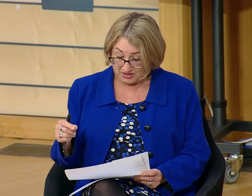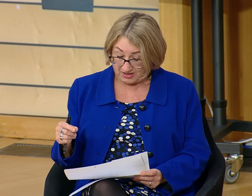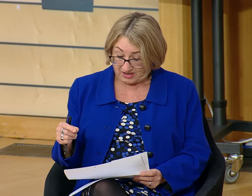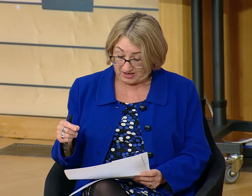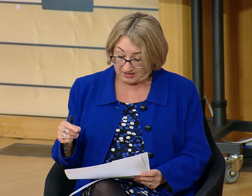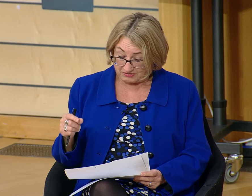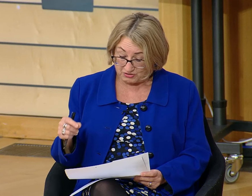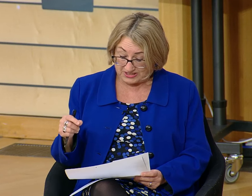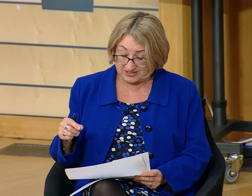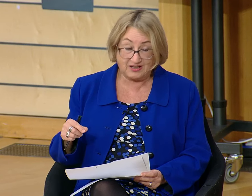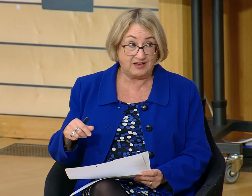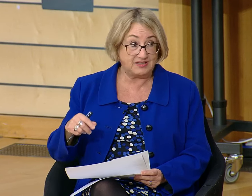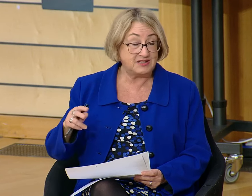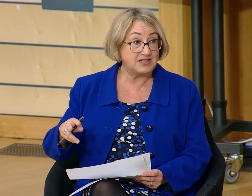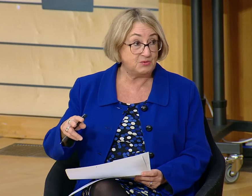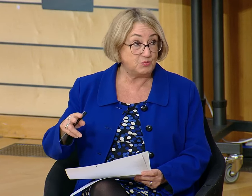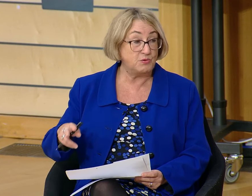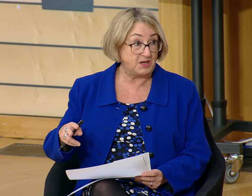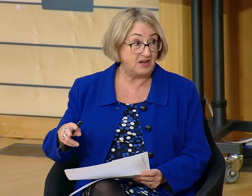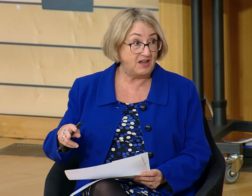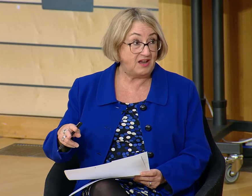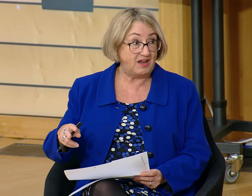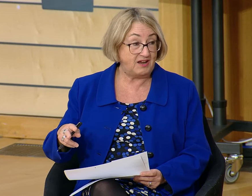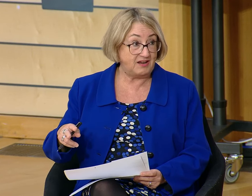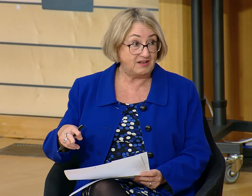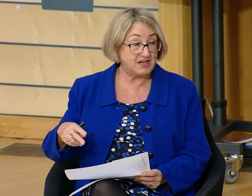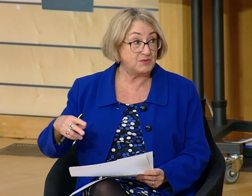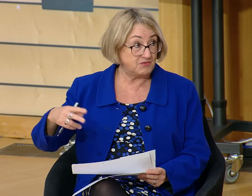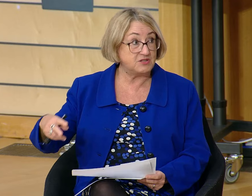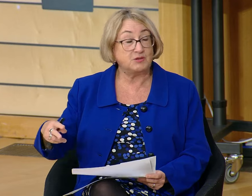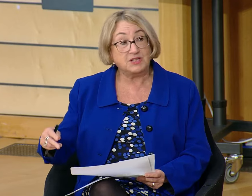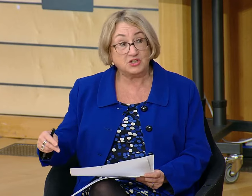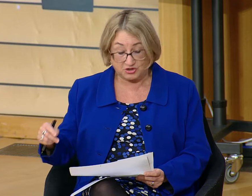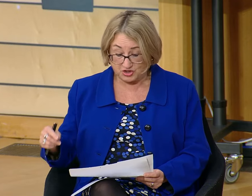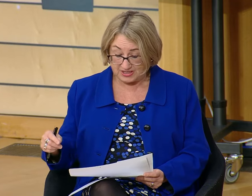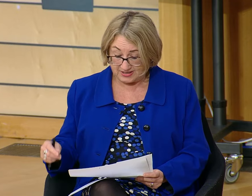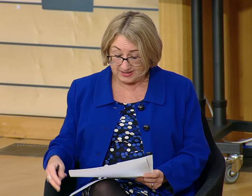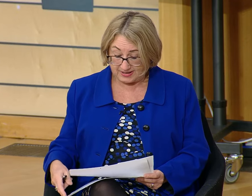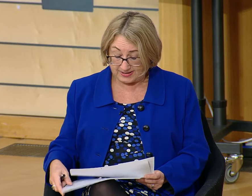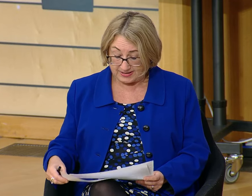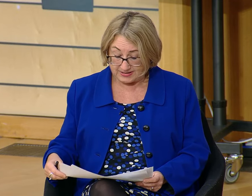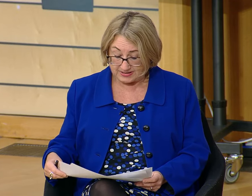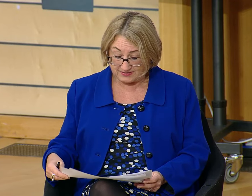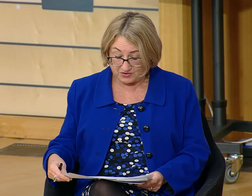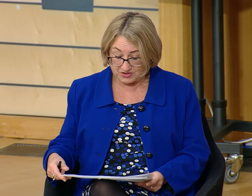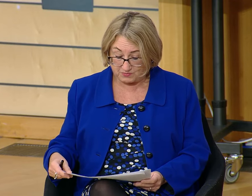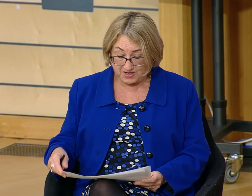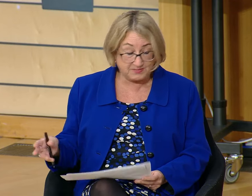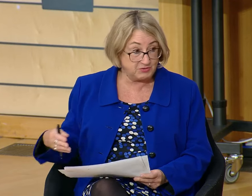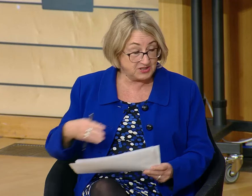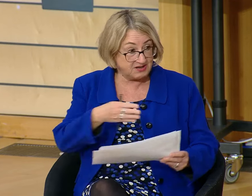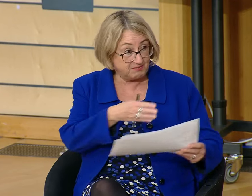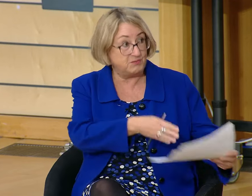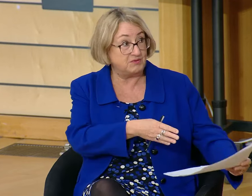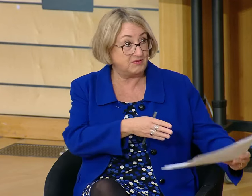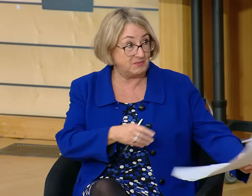still treated as a disabled woman in terms of the discrimination she suffers? So perhaps